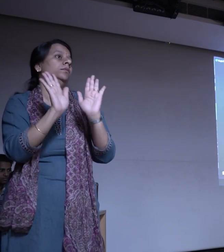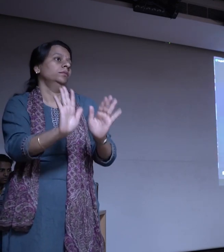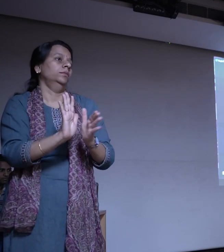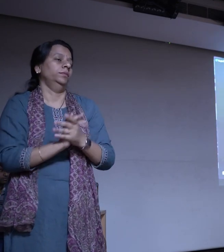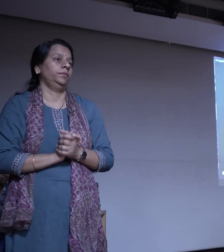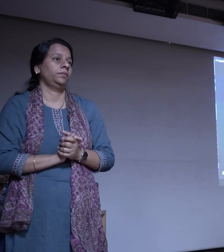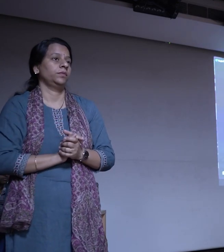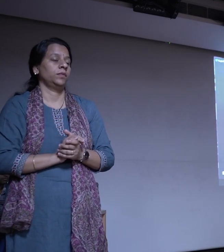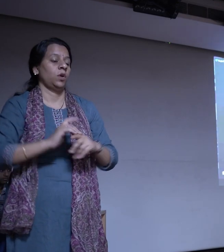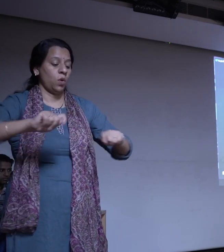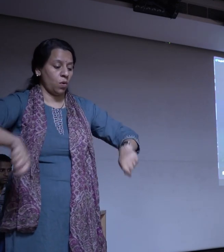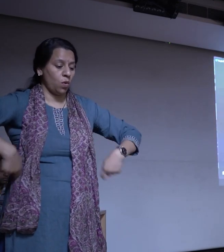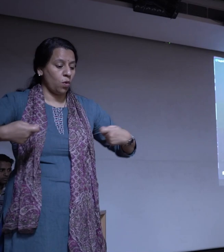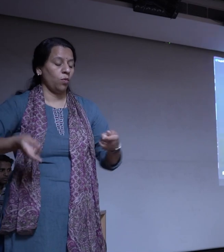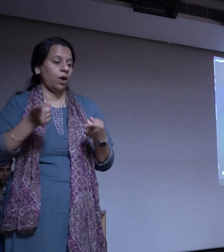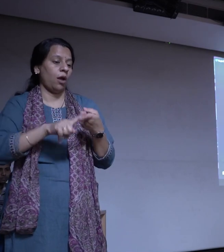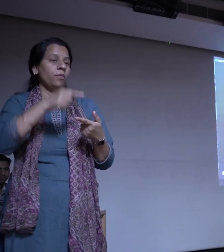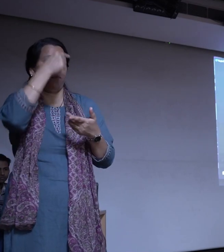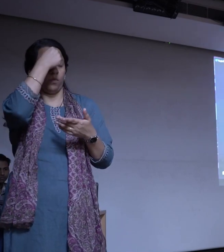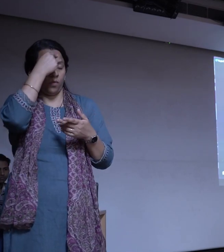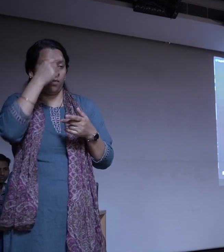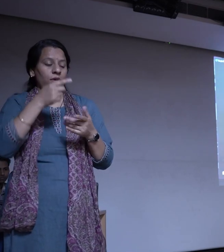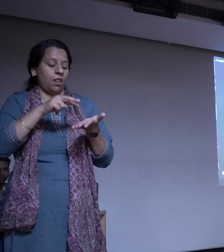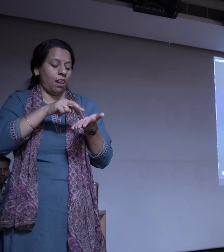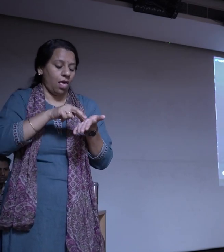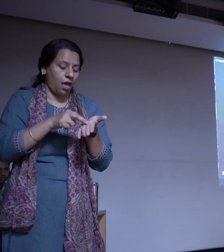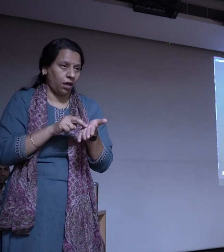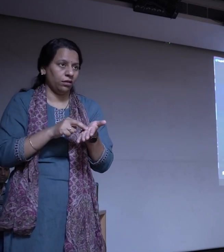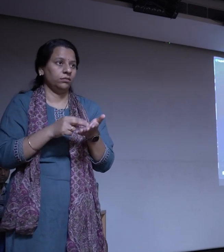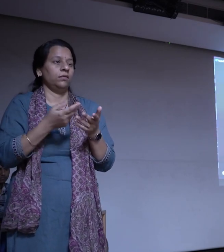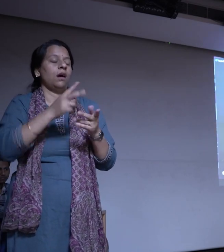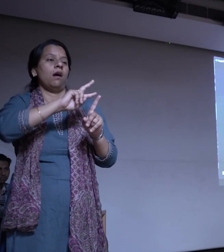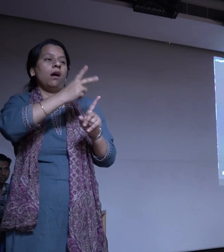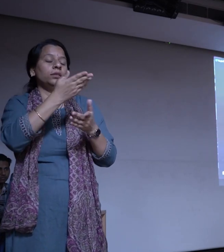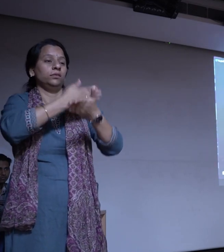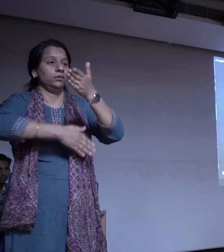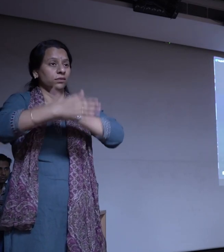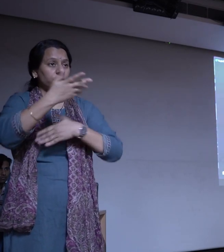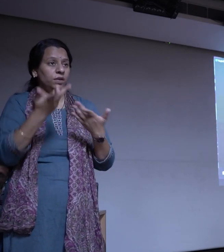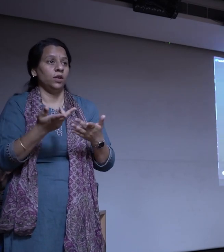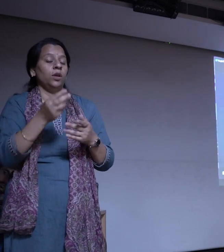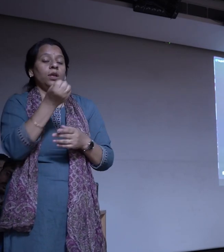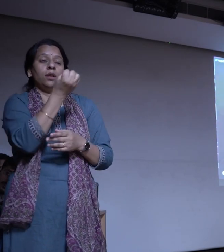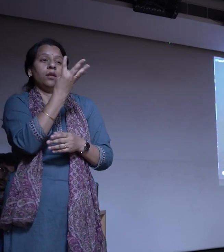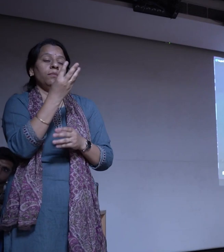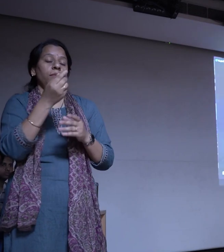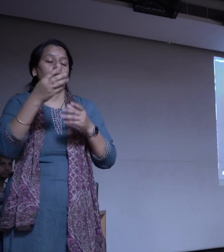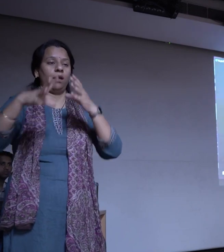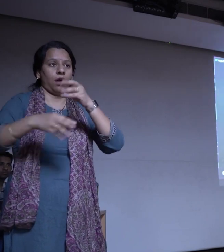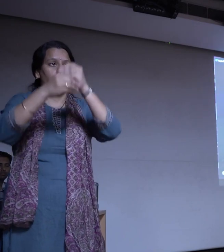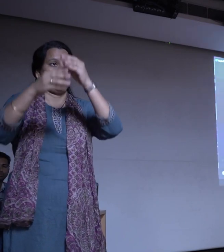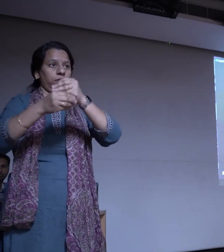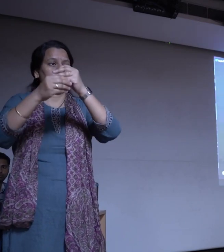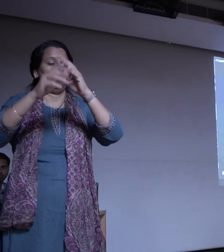wise locomoter issues polio py due to institutional deliveries those numbers are coming